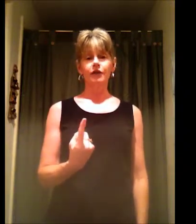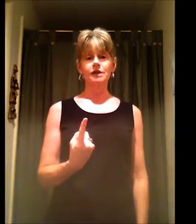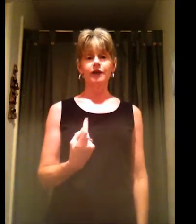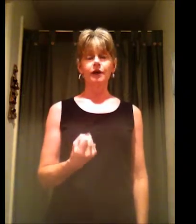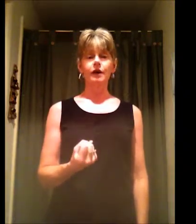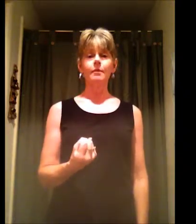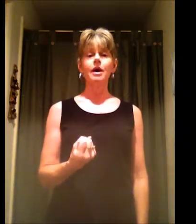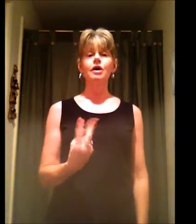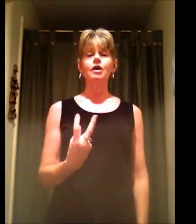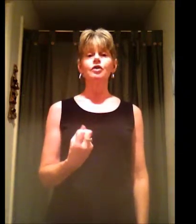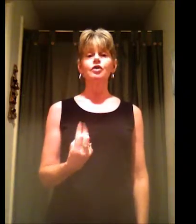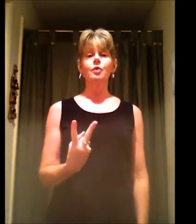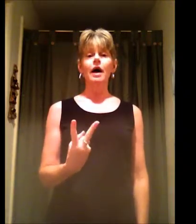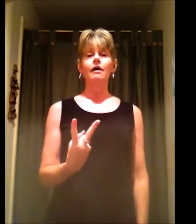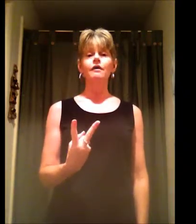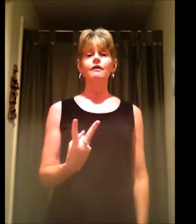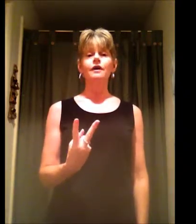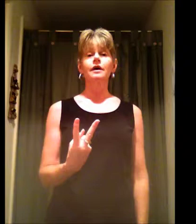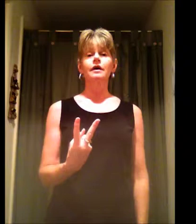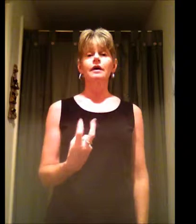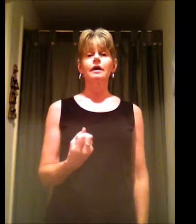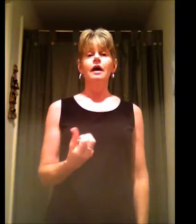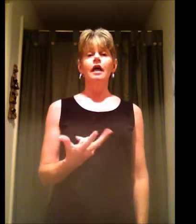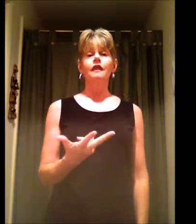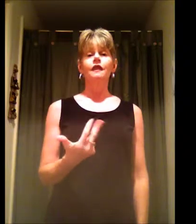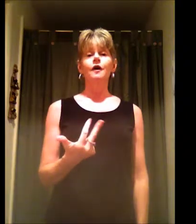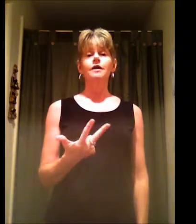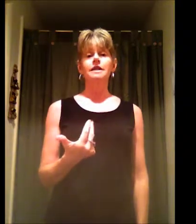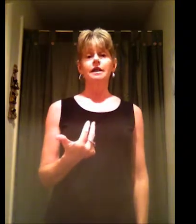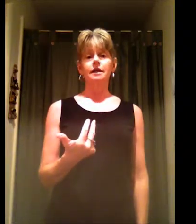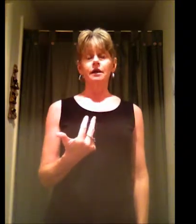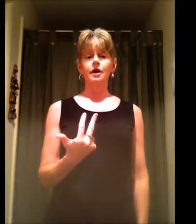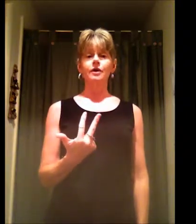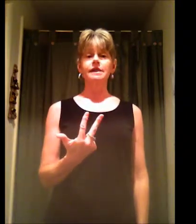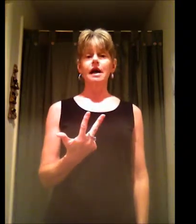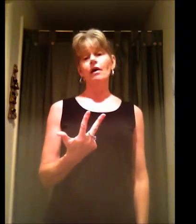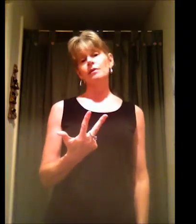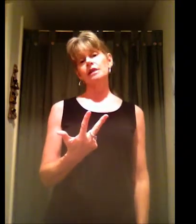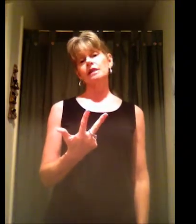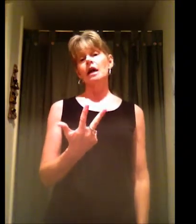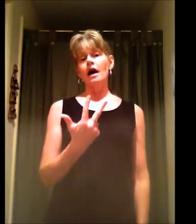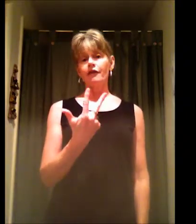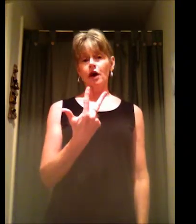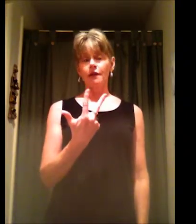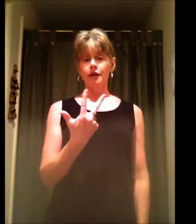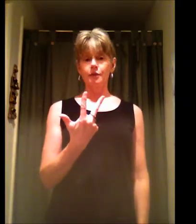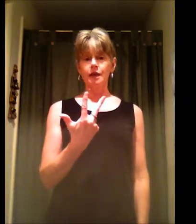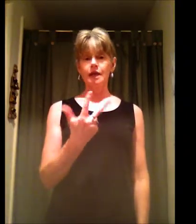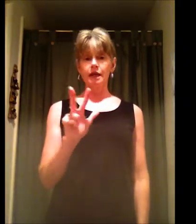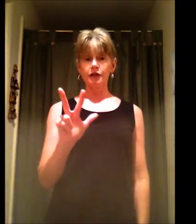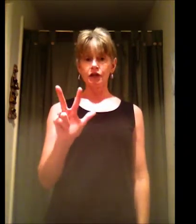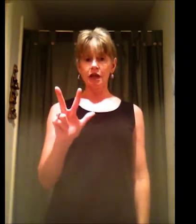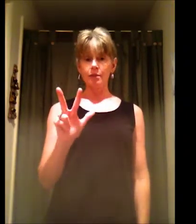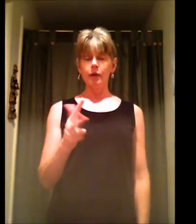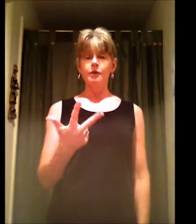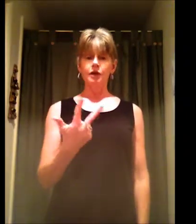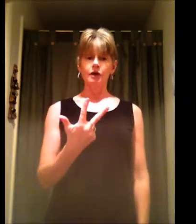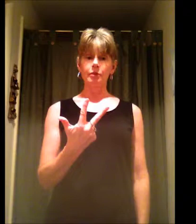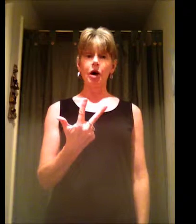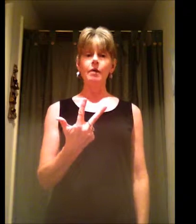first finger up. 12. 13. Notice how I've got the 3 hand shape, turned palm